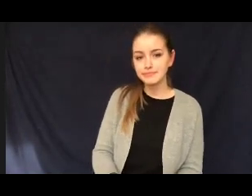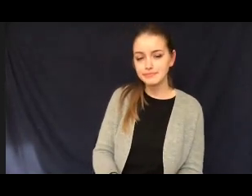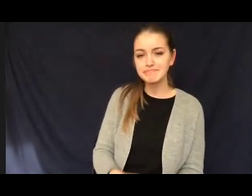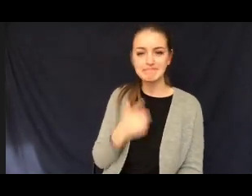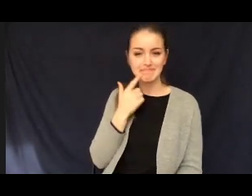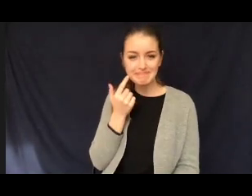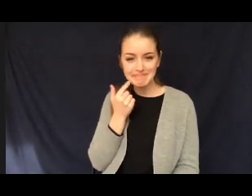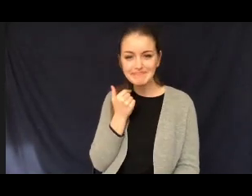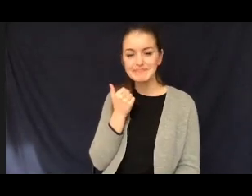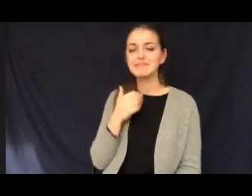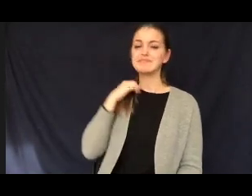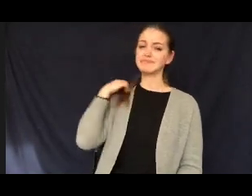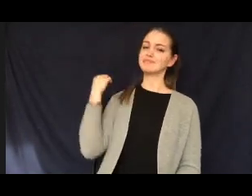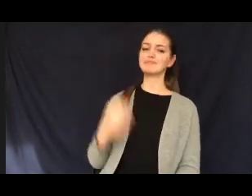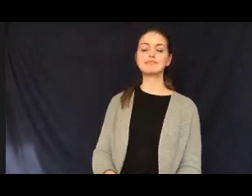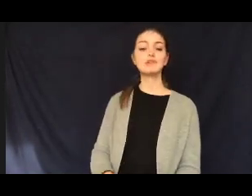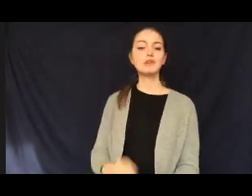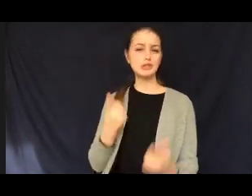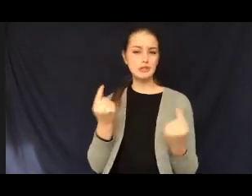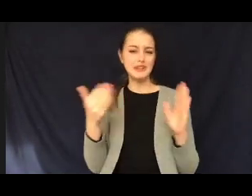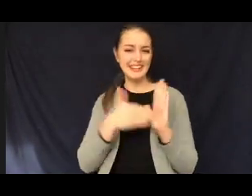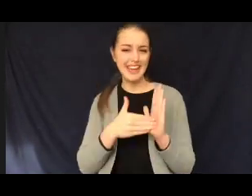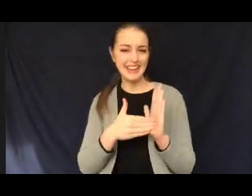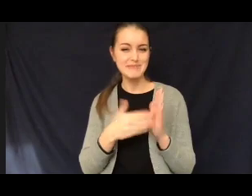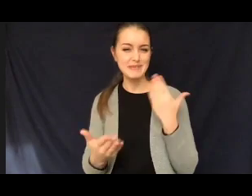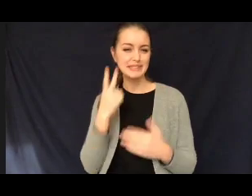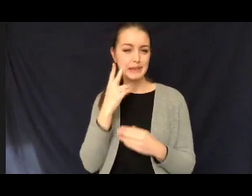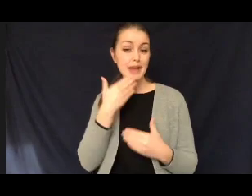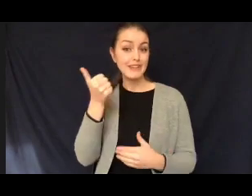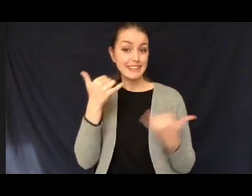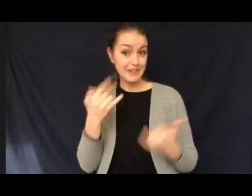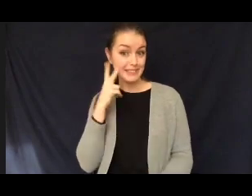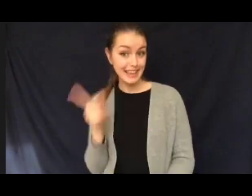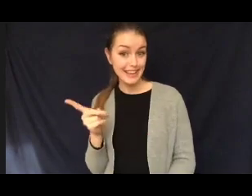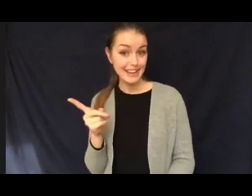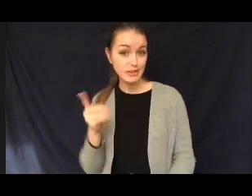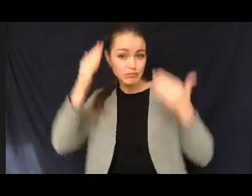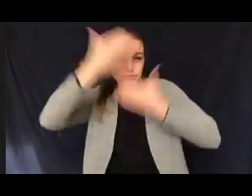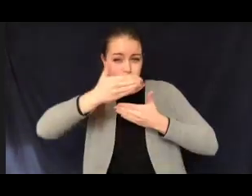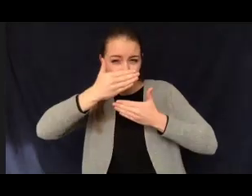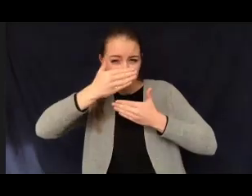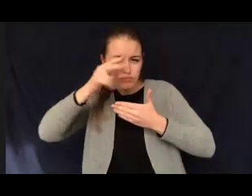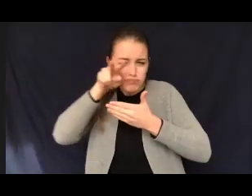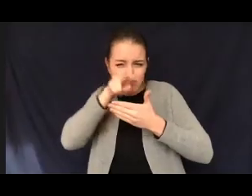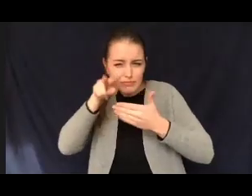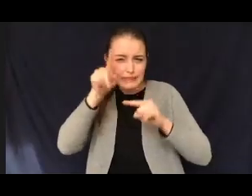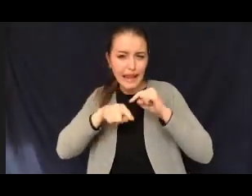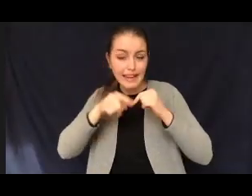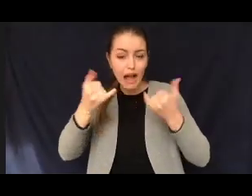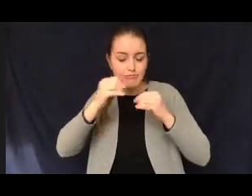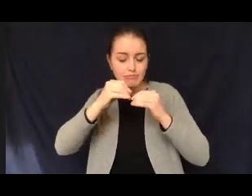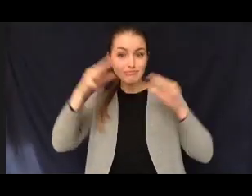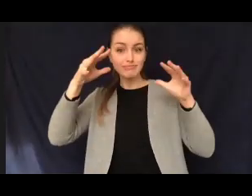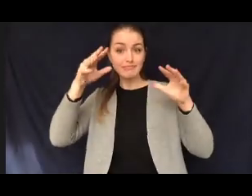magic. Right? Okay, do it one more time. I Ready? think they'll see it better. See, now you can't see through it. Yeah, oh,